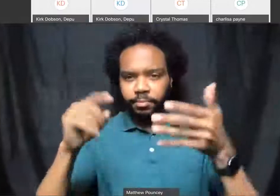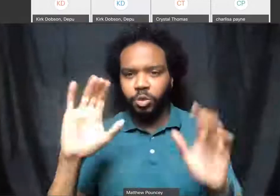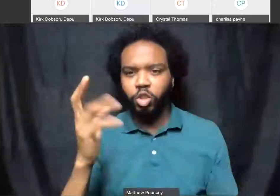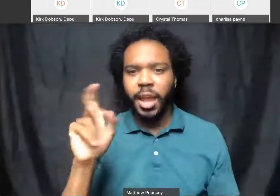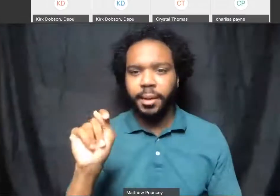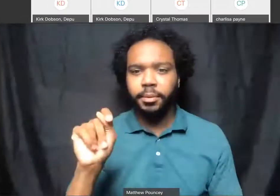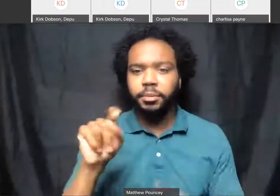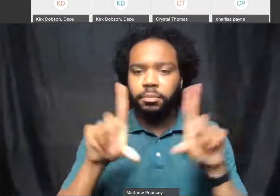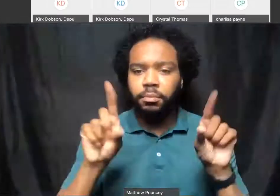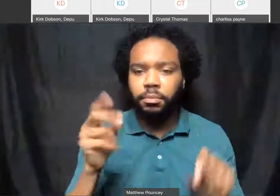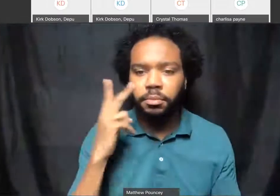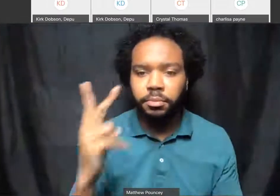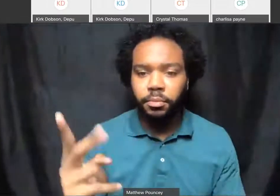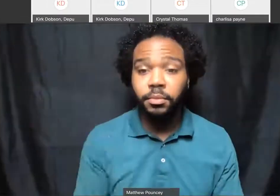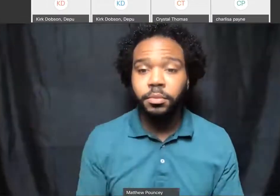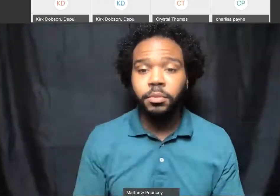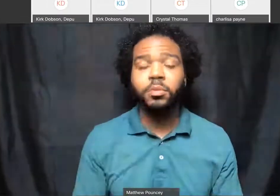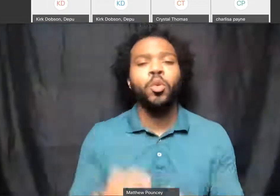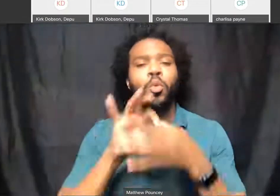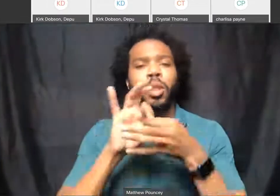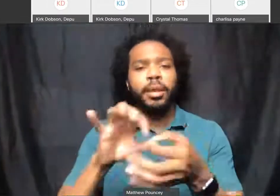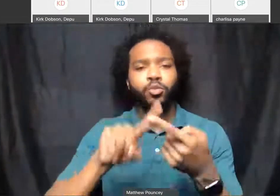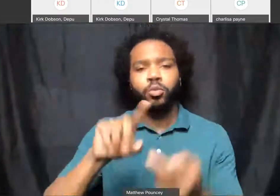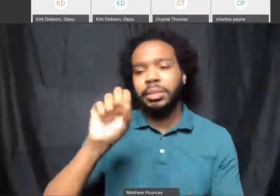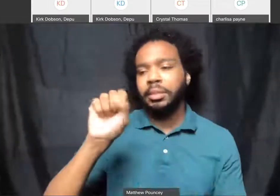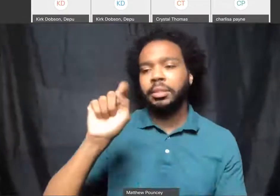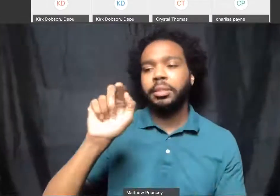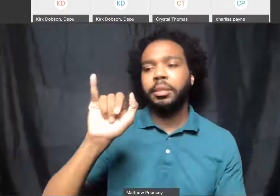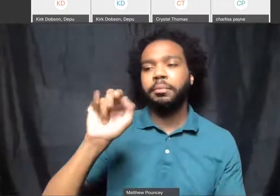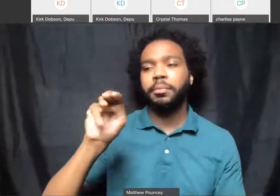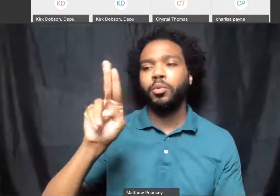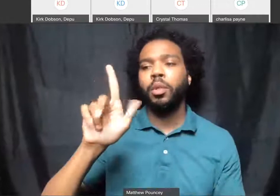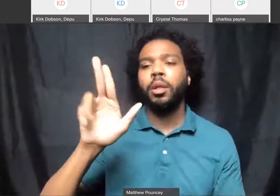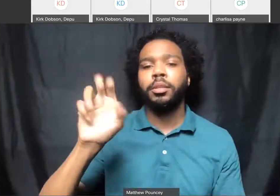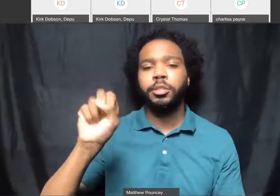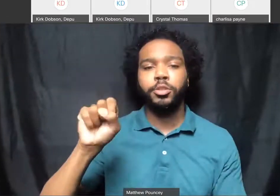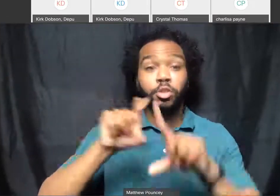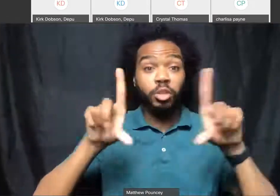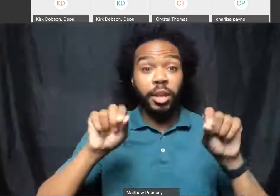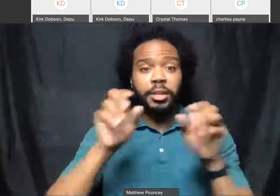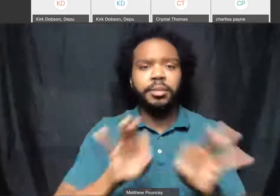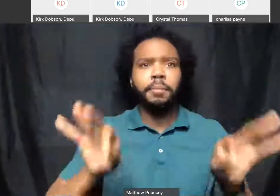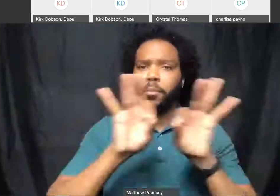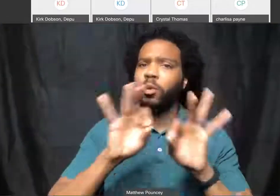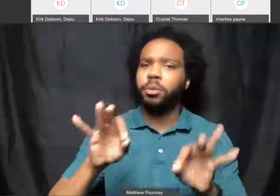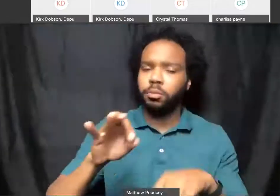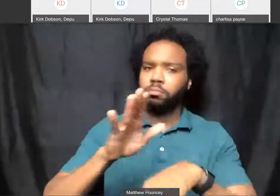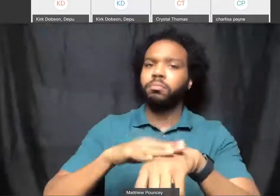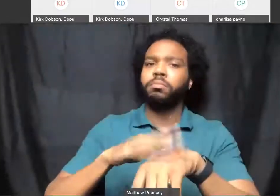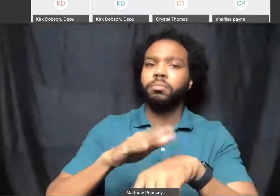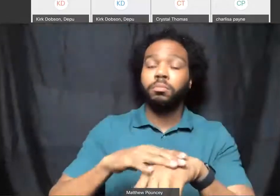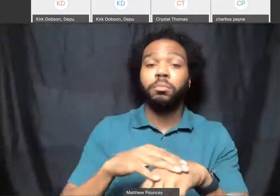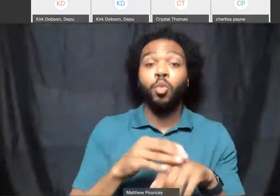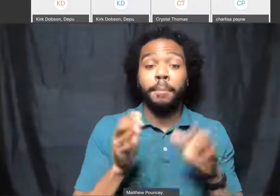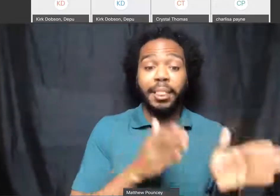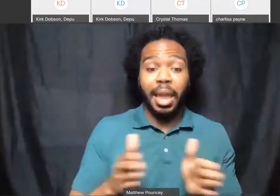With regards to the stimulus checks, it's important to be mindful that with planning,